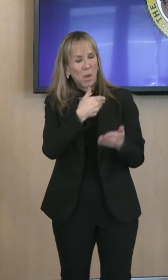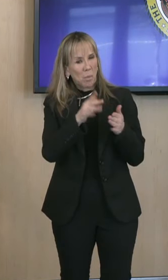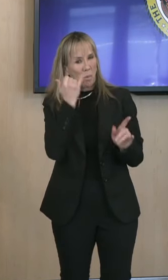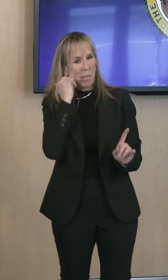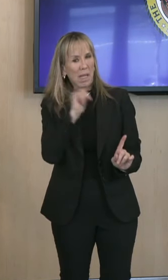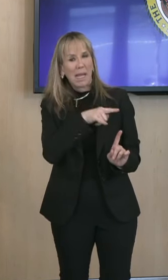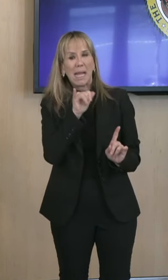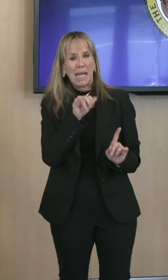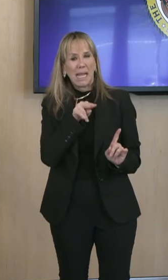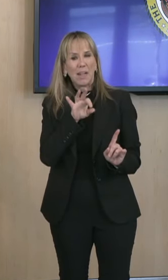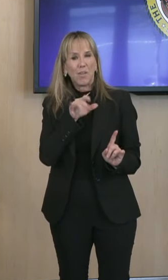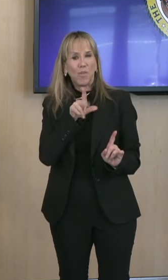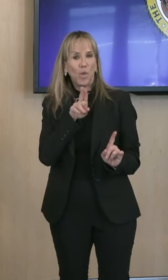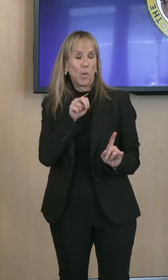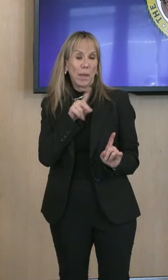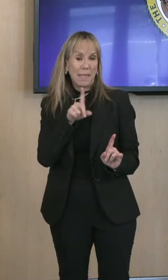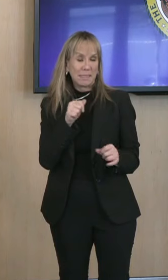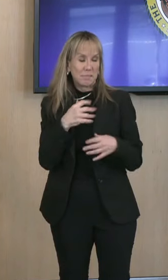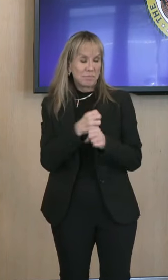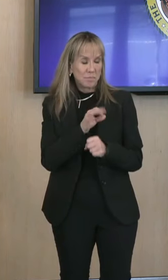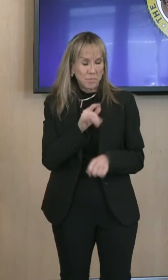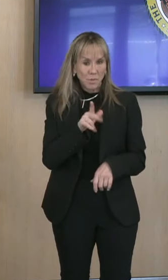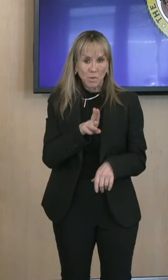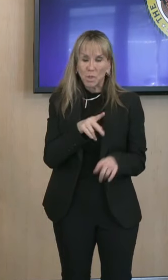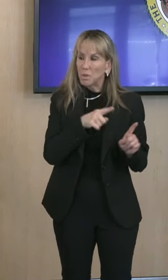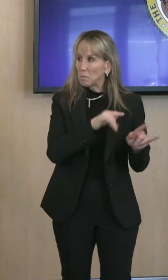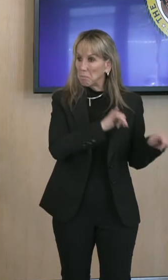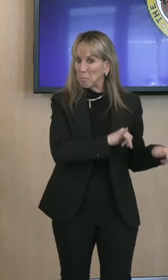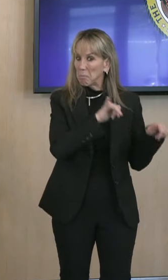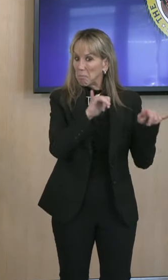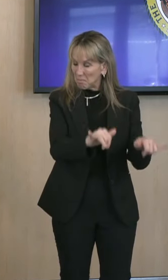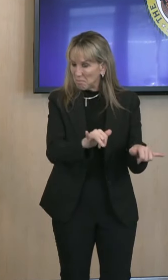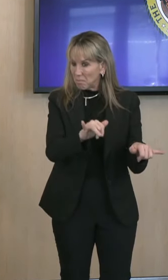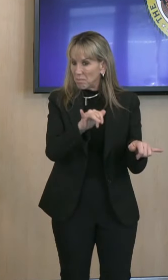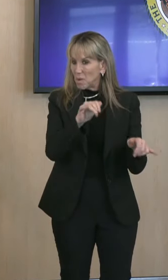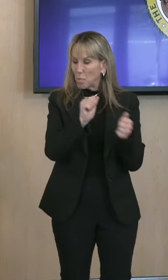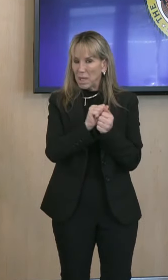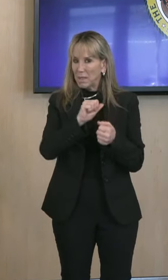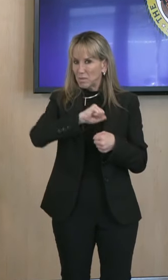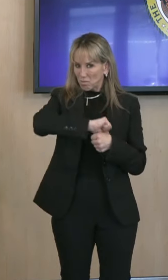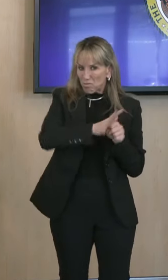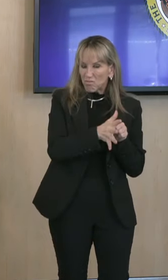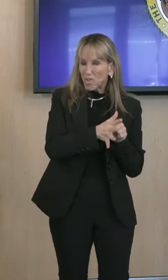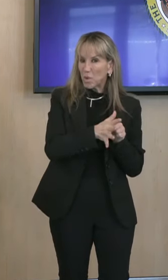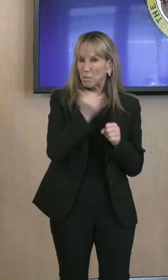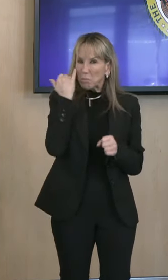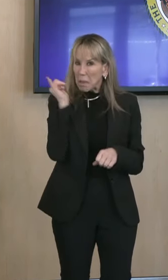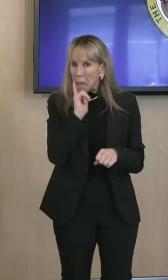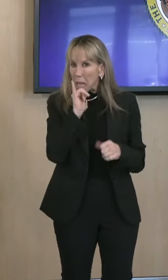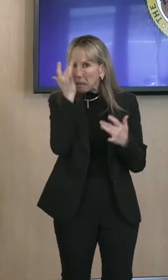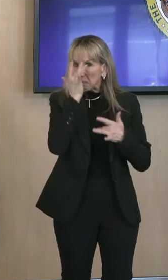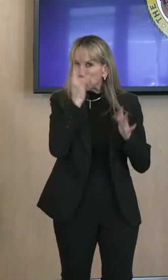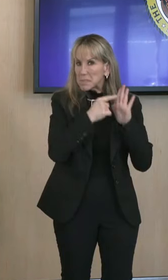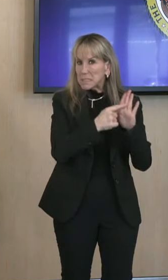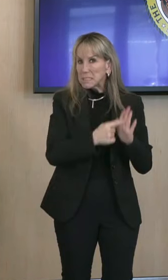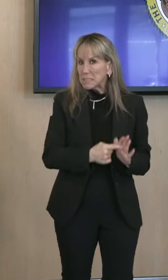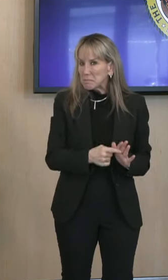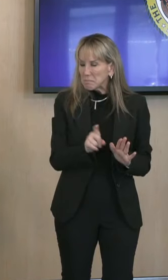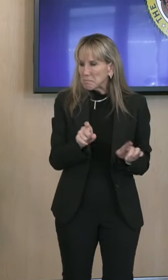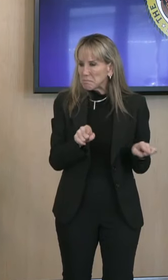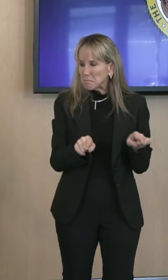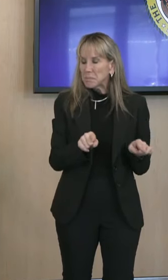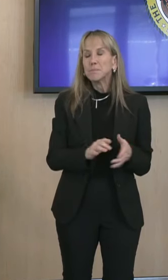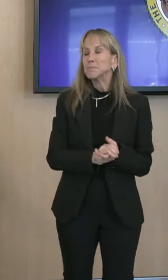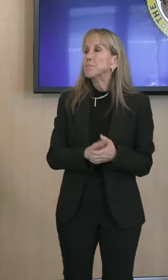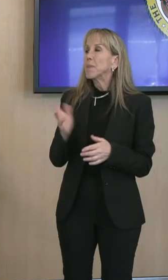Does that figure include people presenting with coronavirus-like illness? Yeah, that's a very good question. We